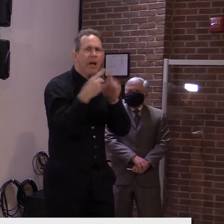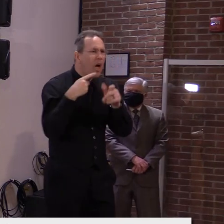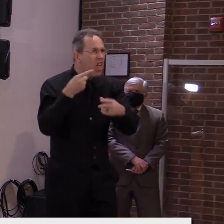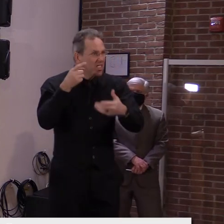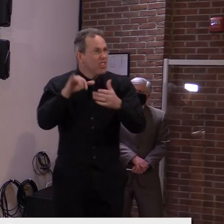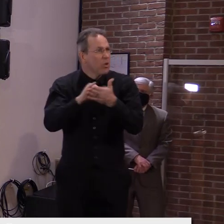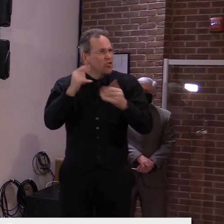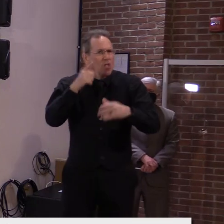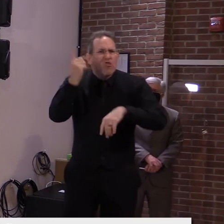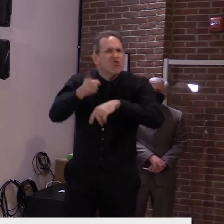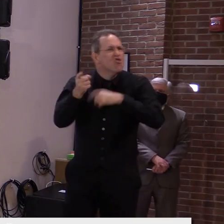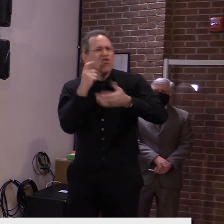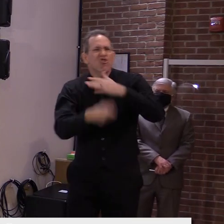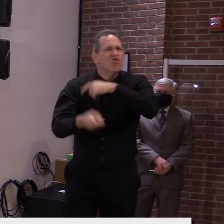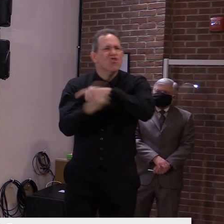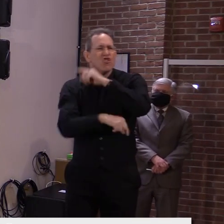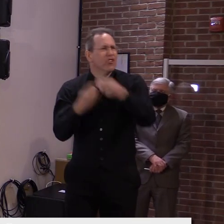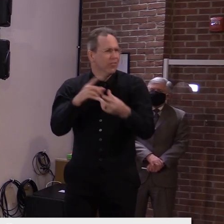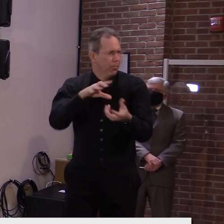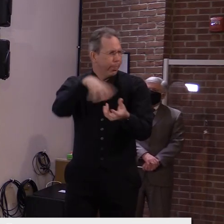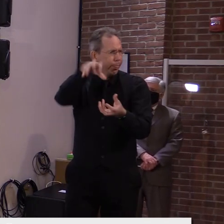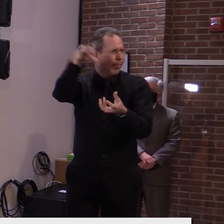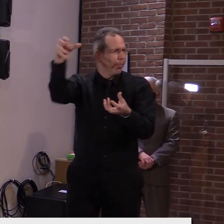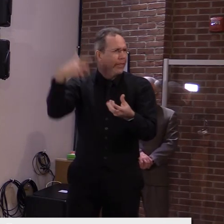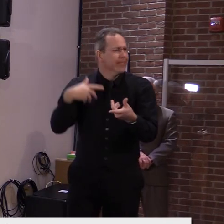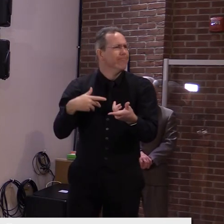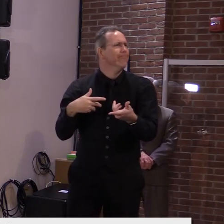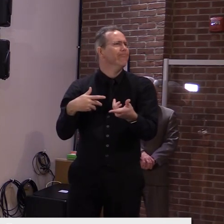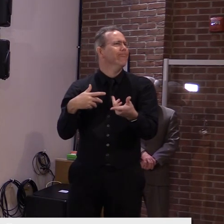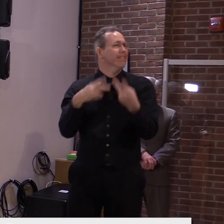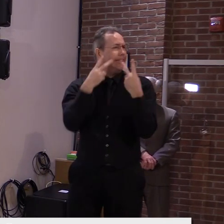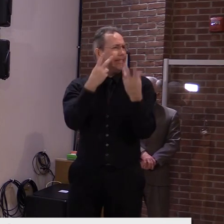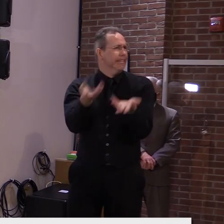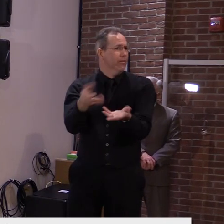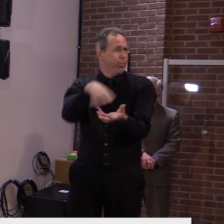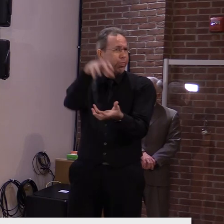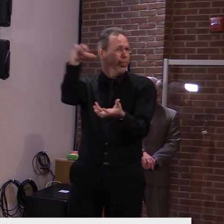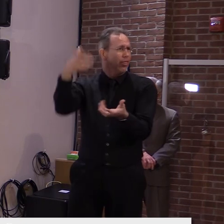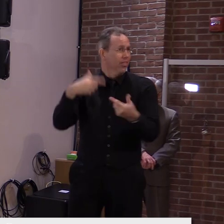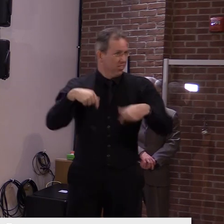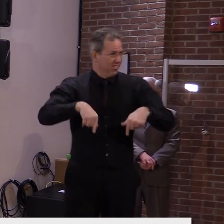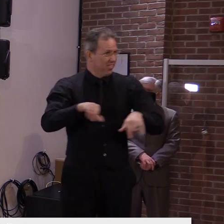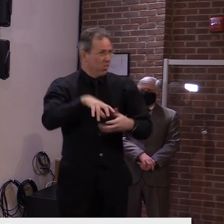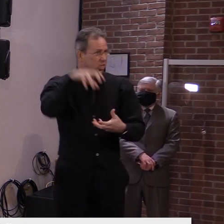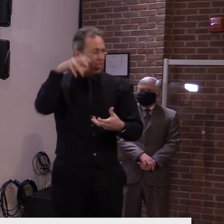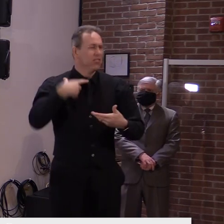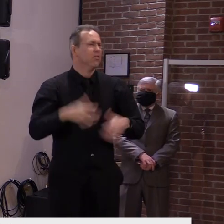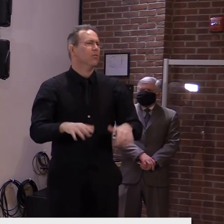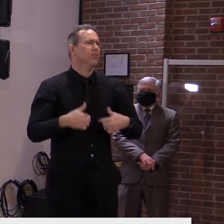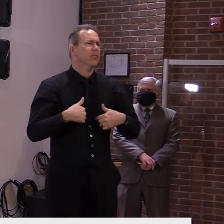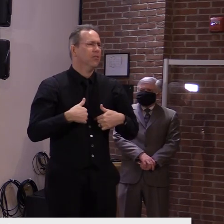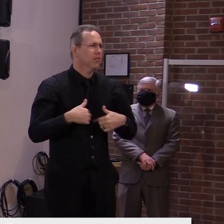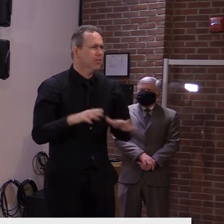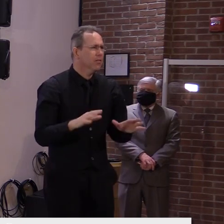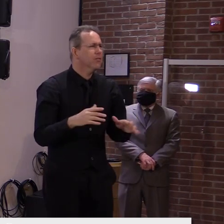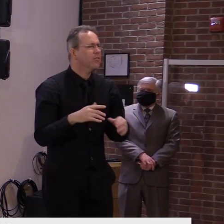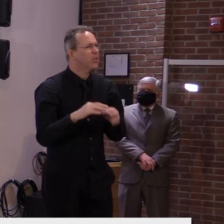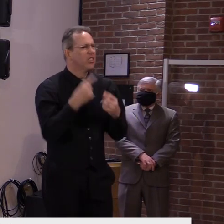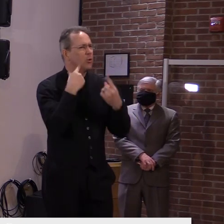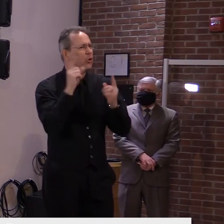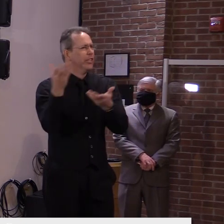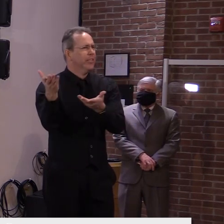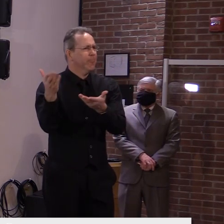did. I don't think it worked out well for them. I think our approach is working, and we'll continue with that strategy until